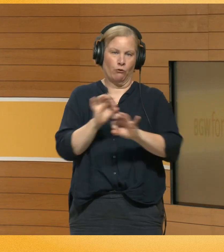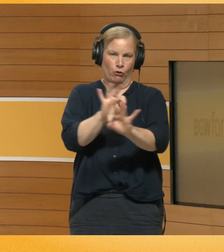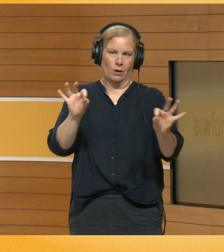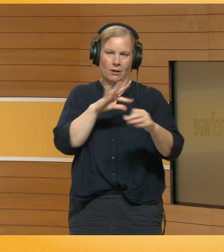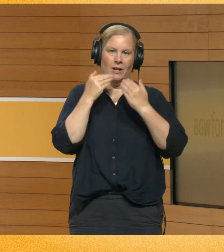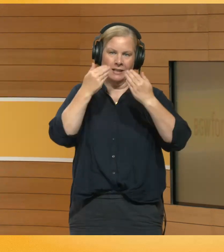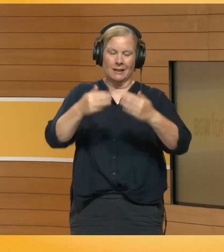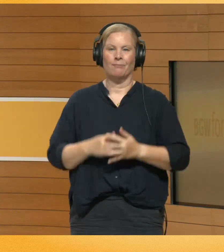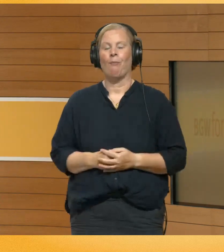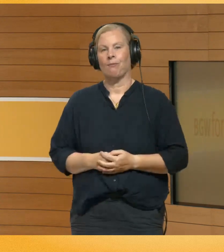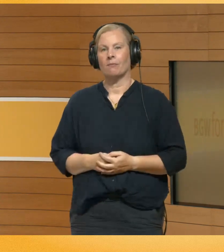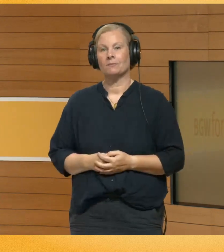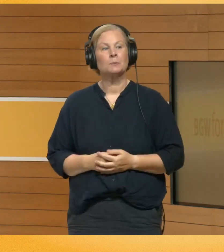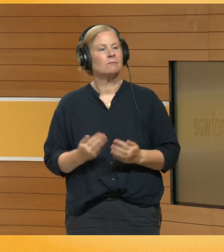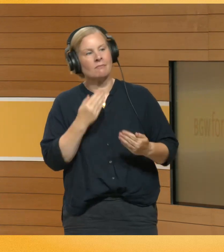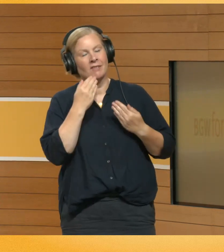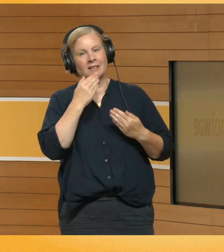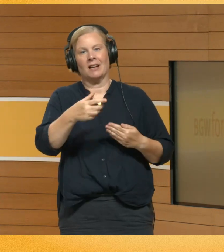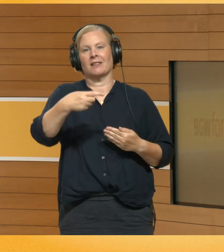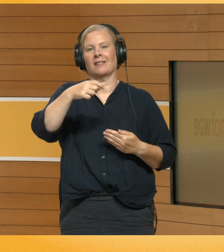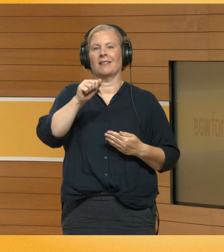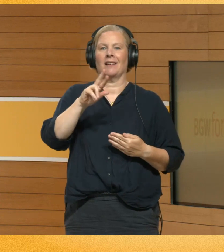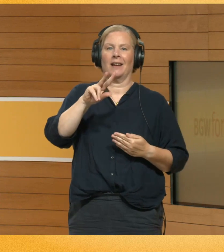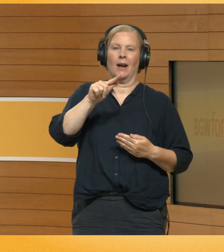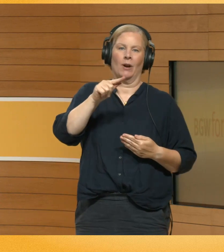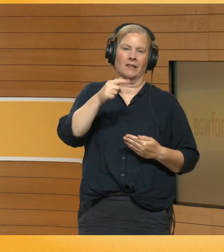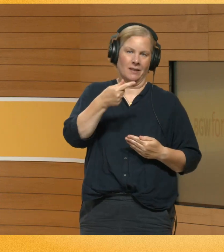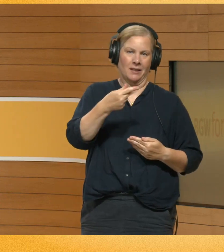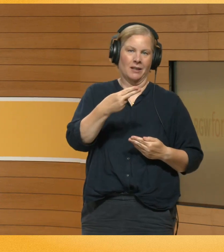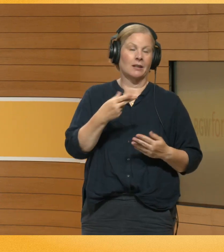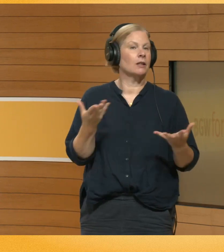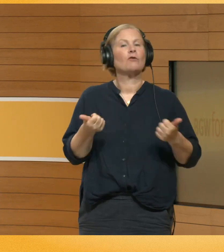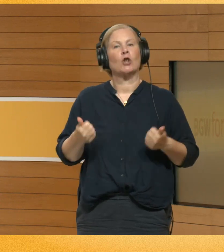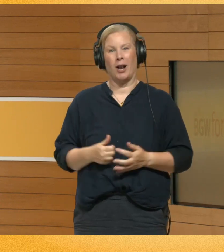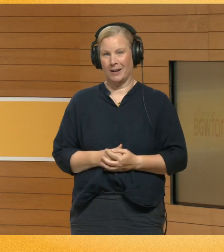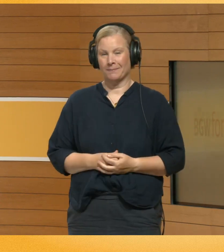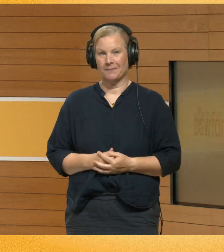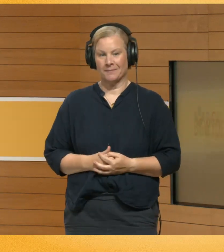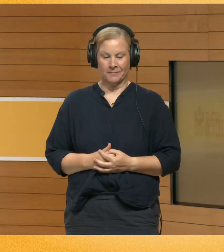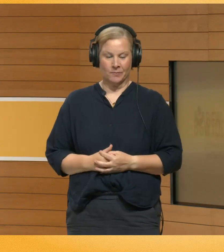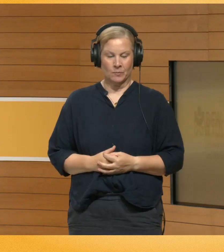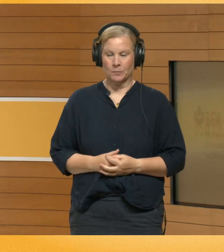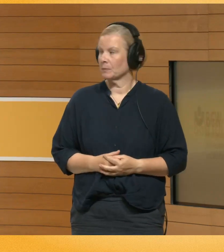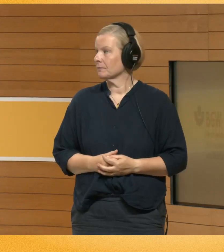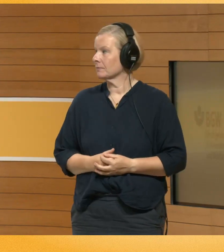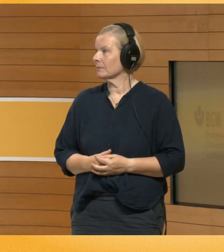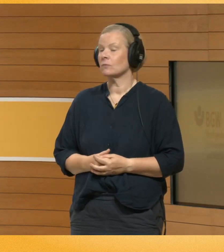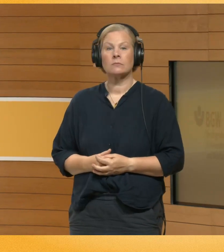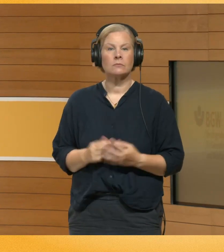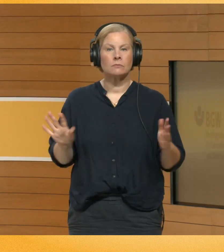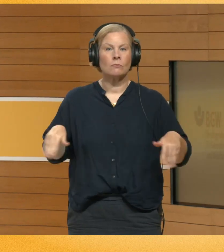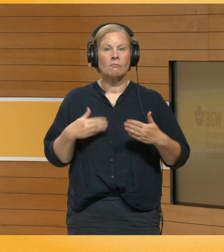Thank you so much, Gareth. That was great. Thank you for that insight. And maybe if we have time for just one